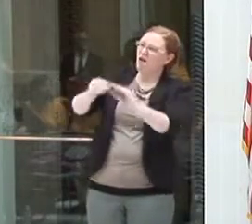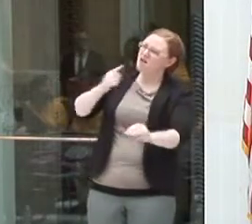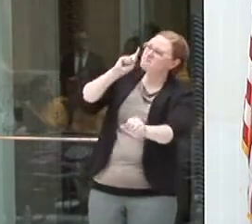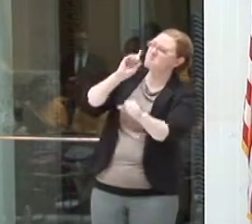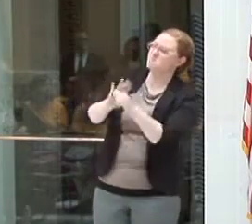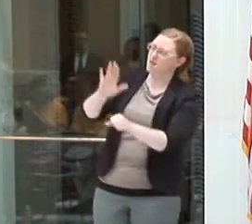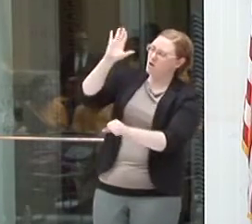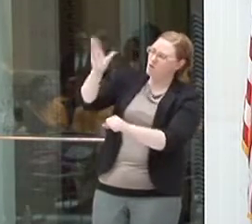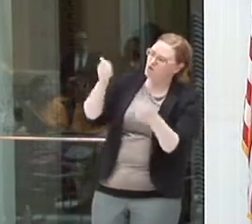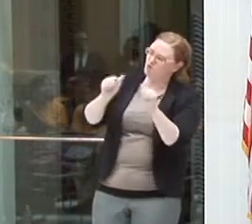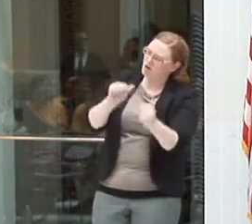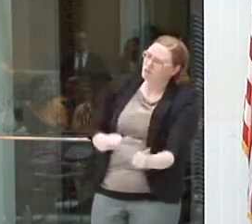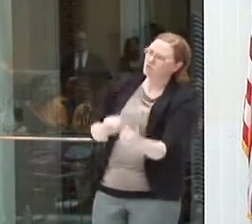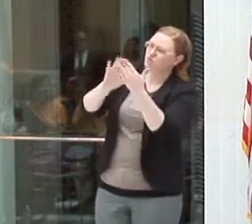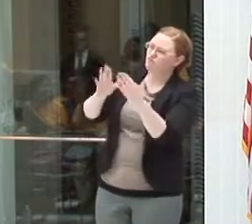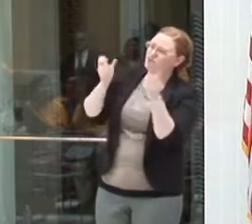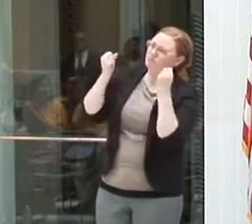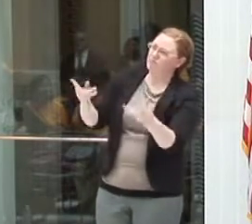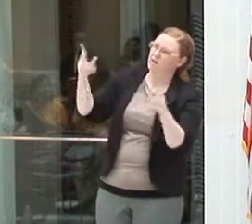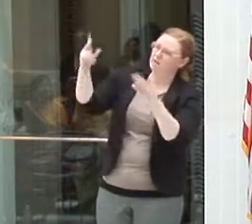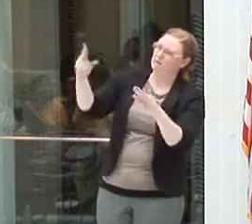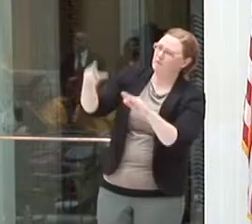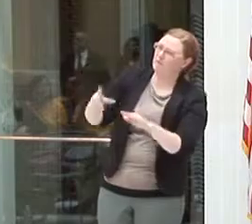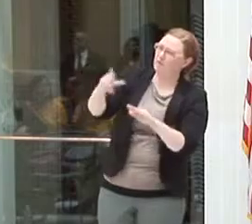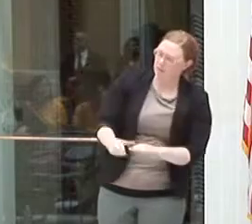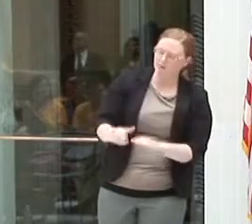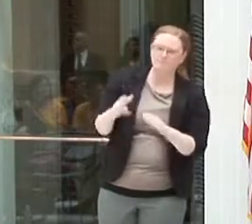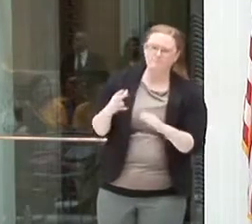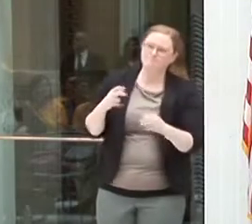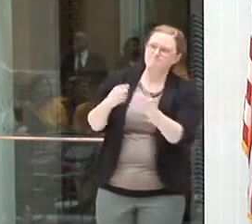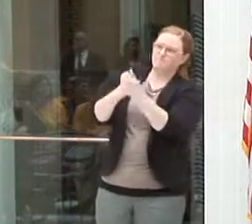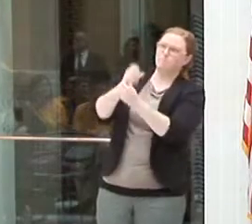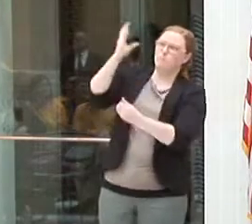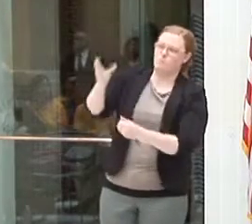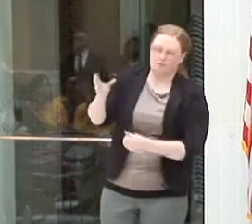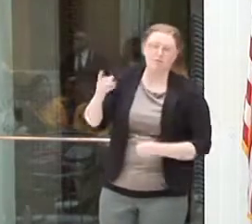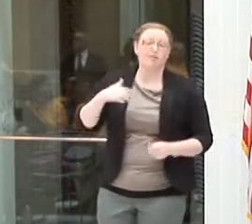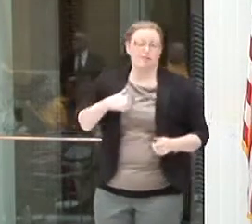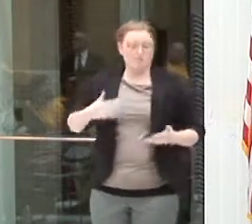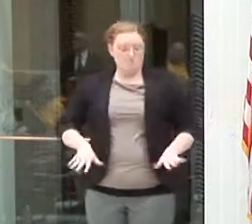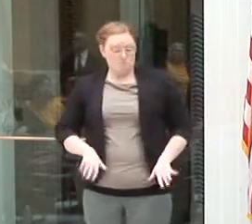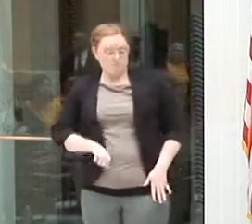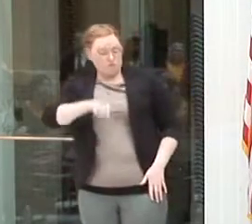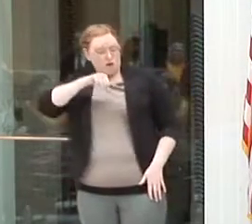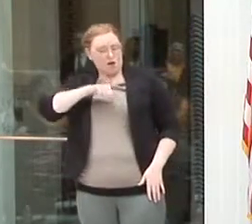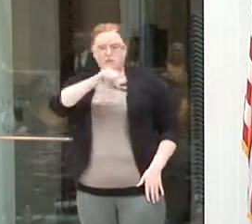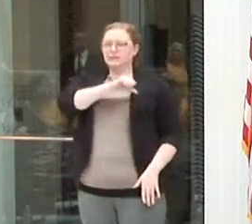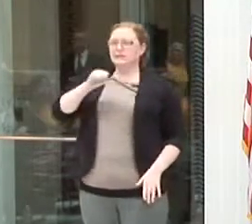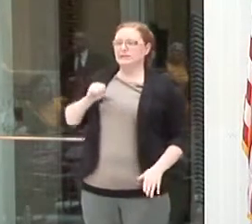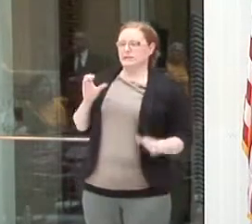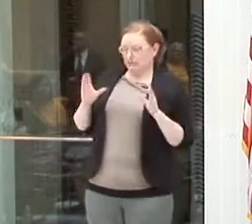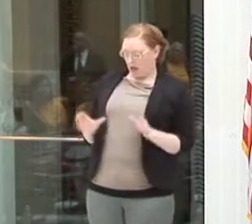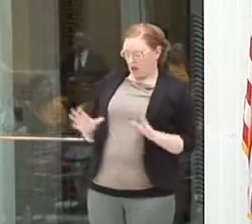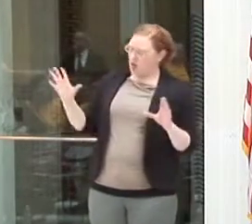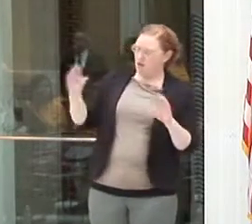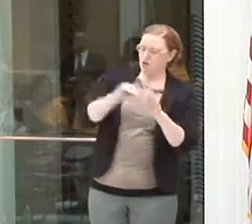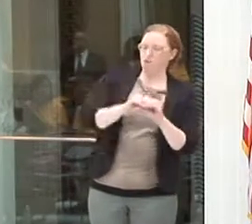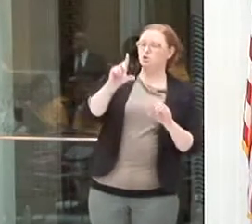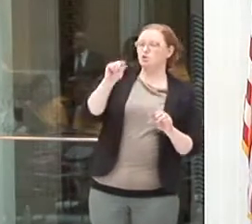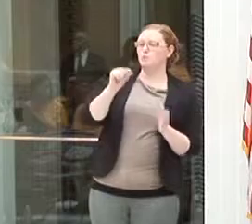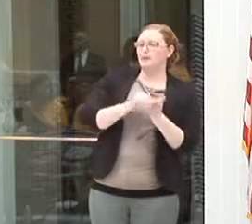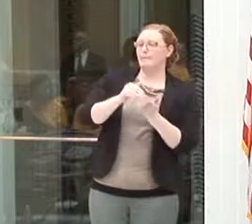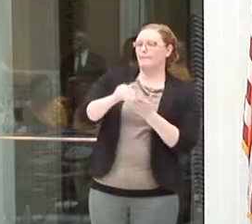in the budget to address the terrible underfunding of our human service workers i am proud that the senate included the 20 million salary